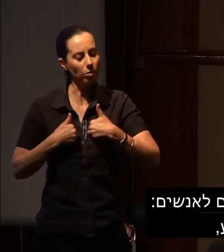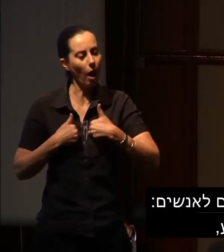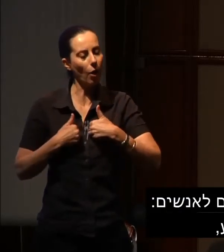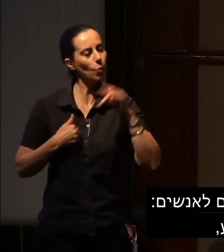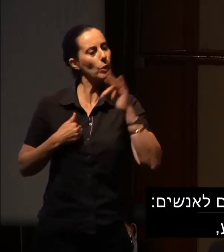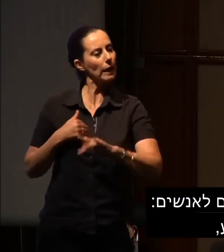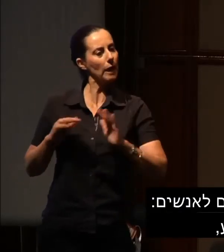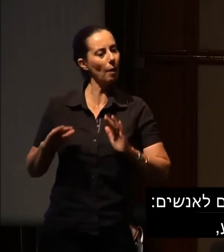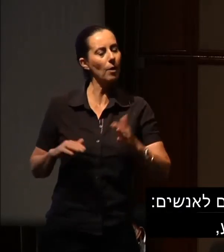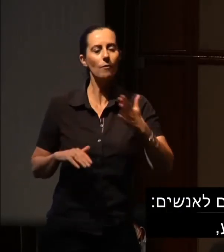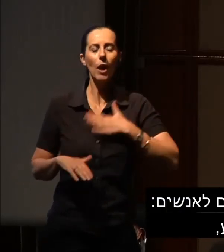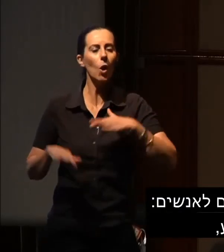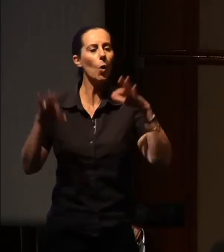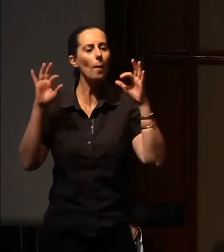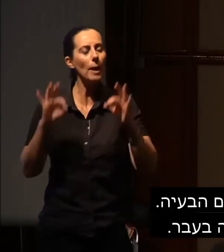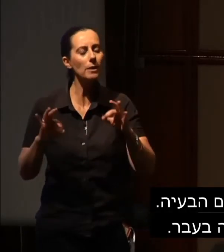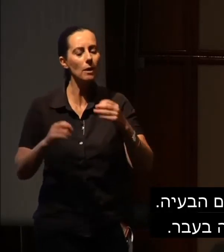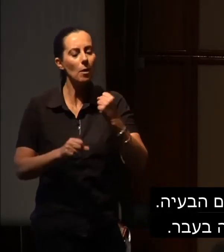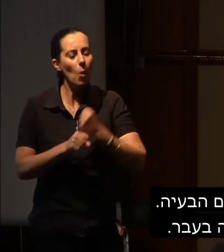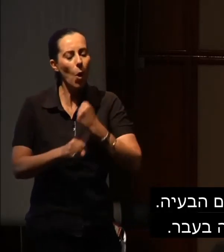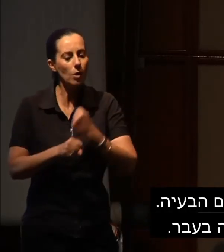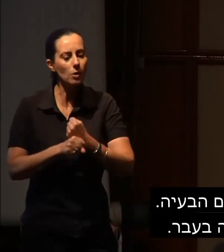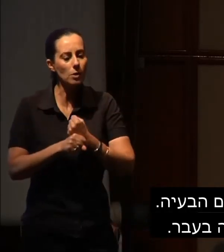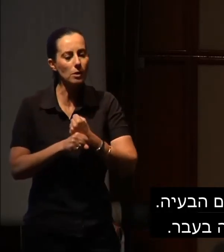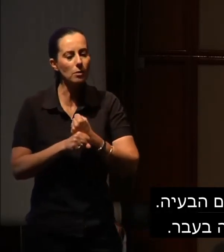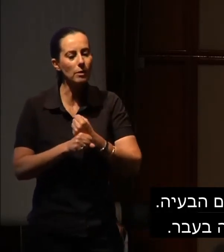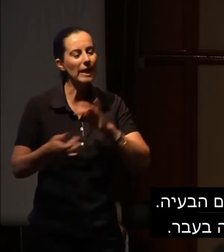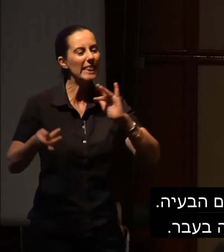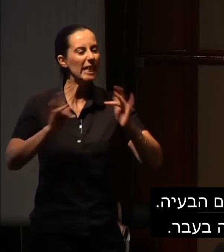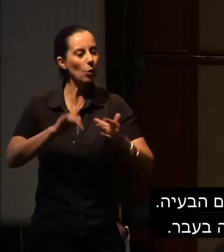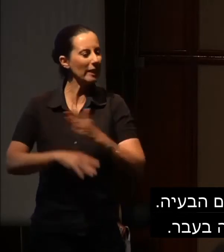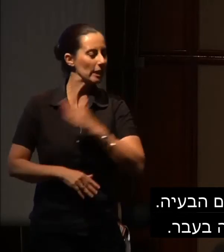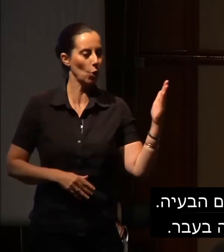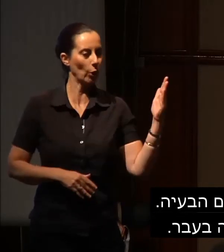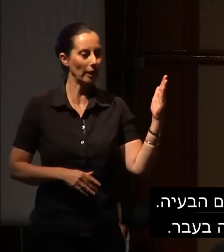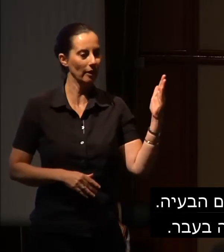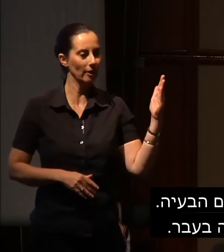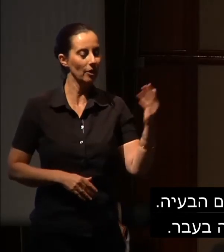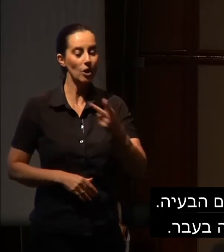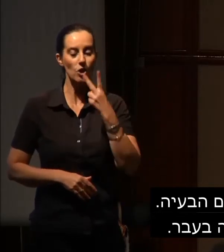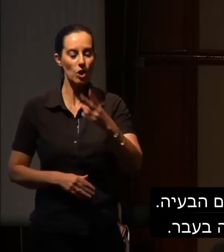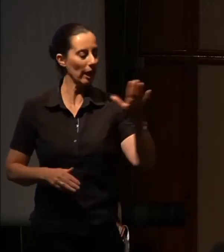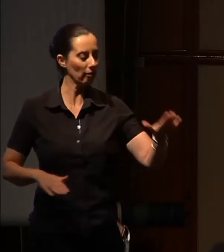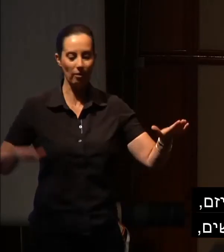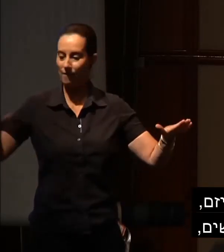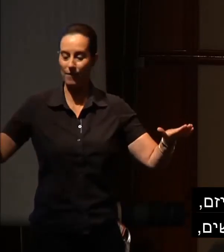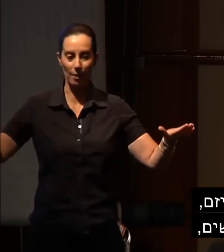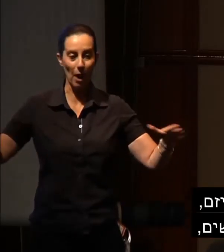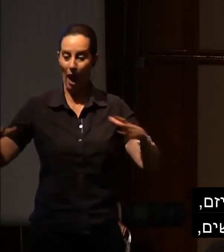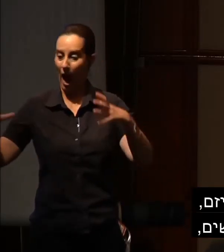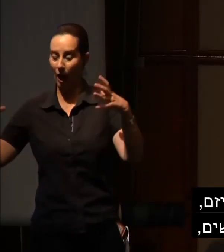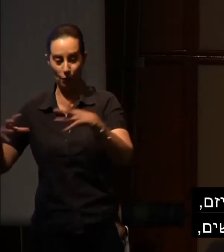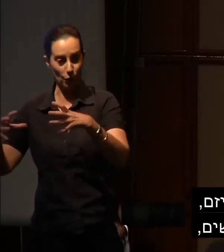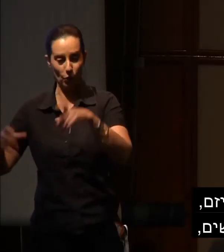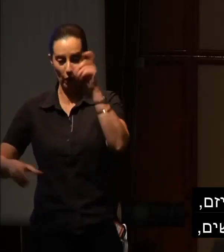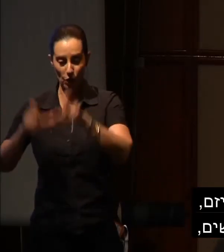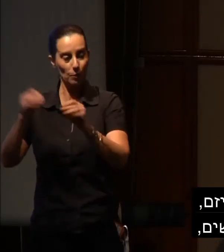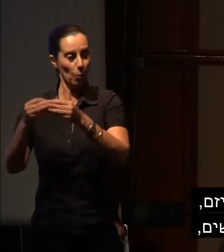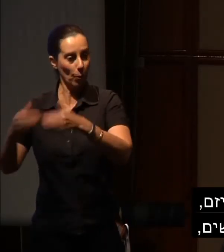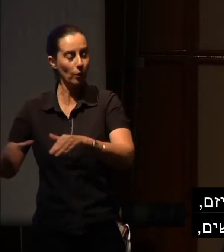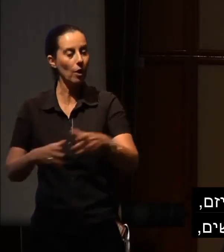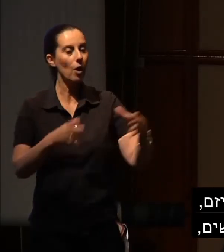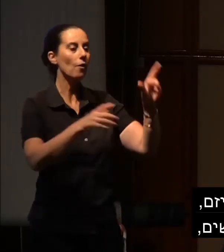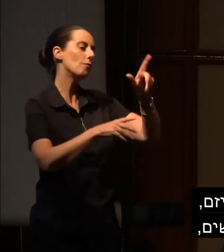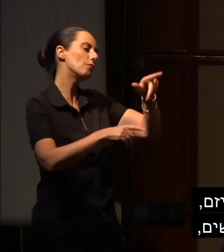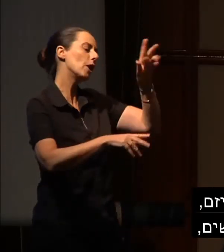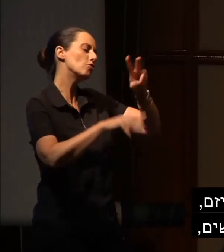we're telling people this is good, this is bad, let's find a way of dealing with the problem, and we all like know what happened in the past. So in the case of autism, if you're actually